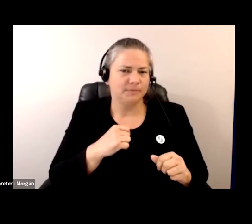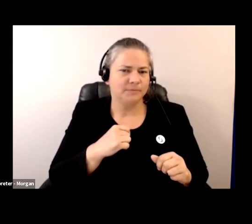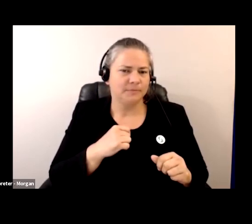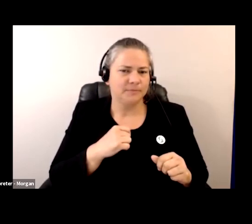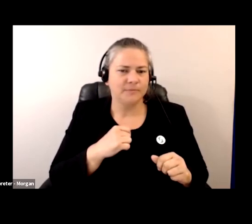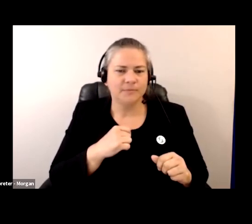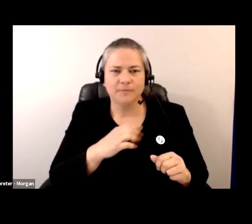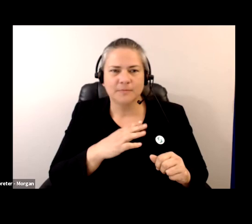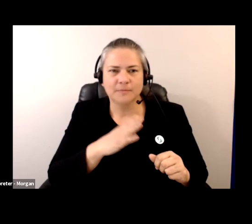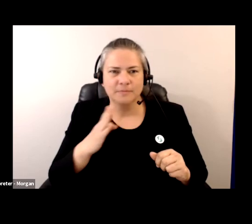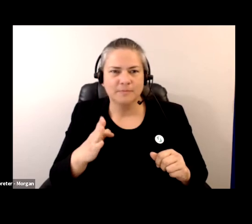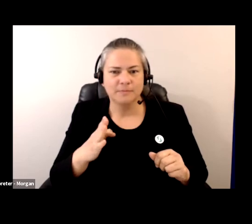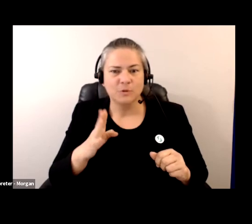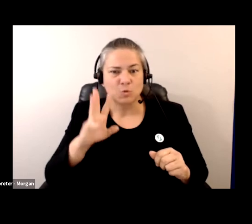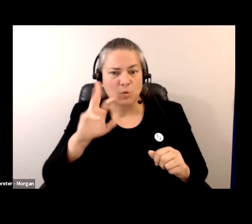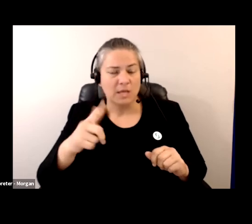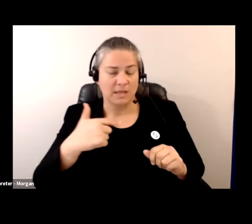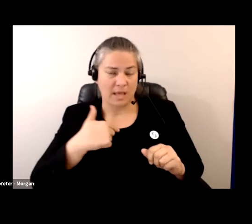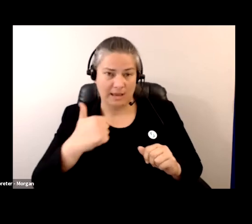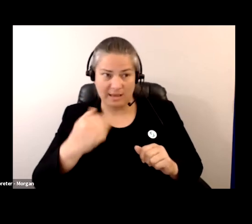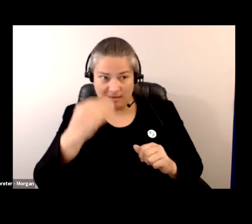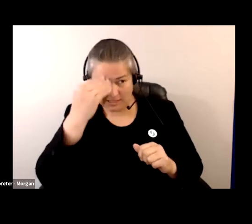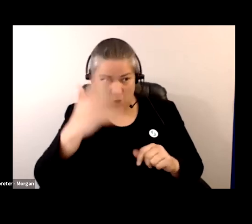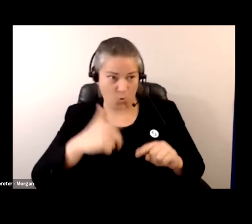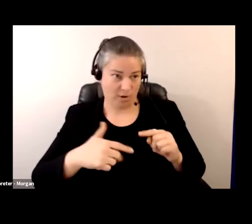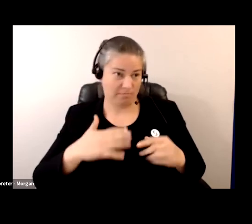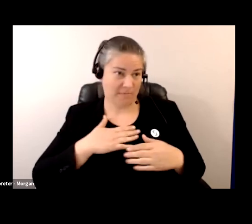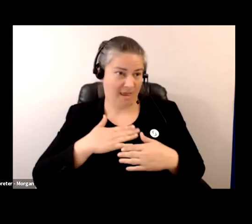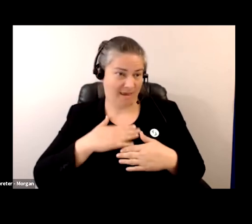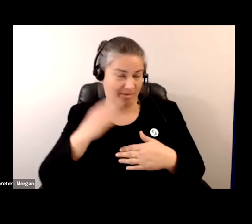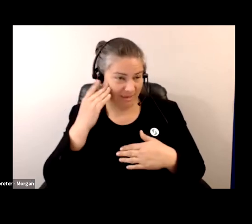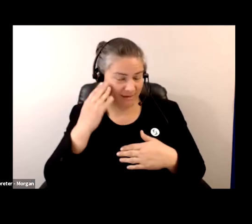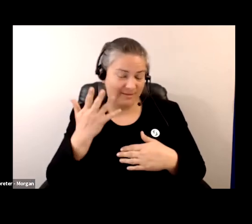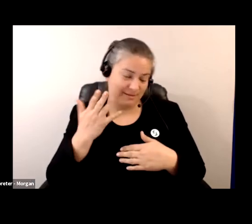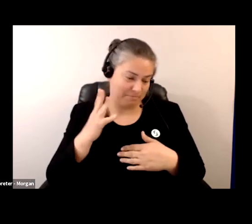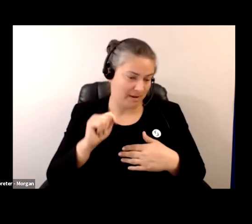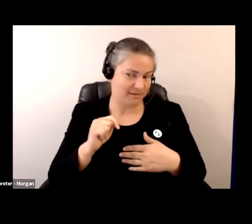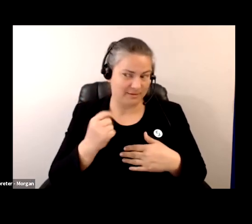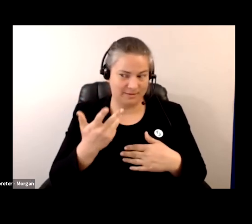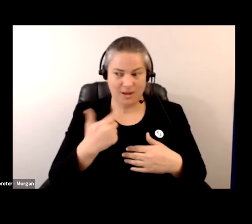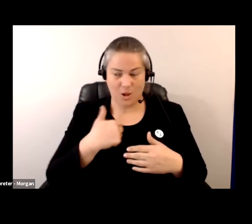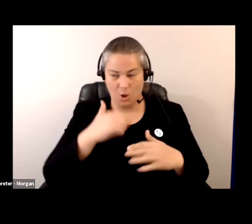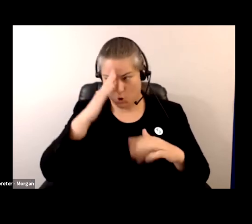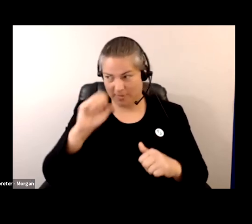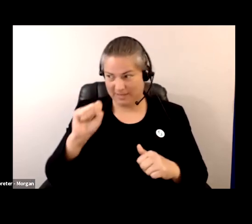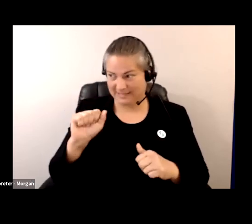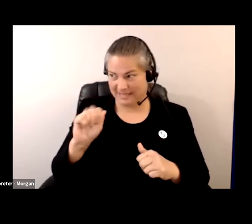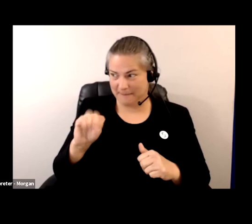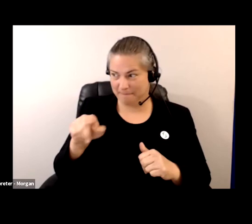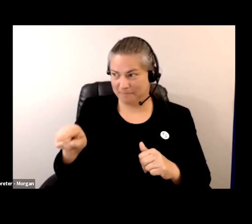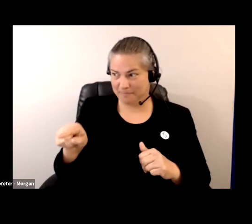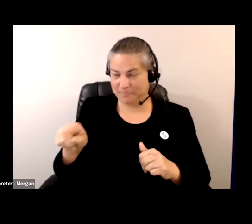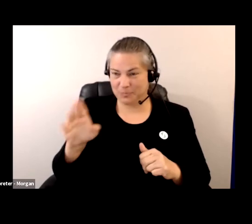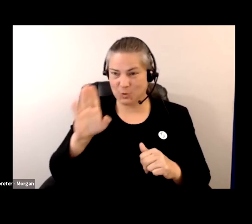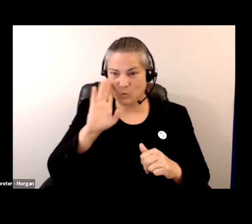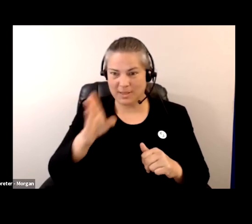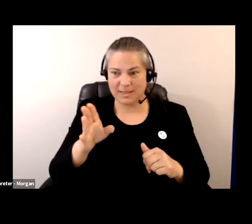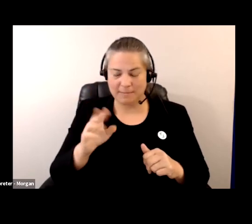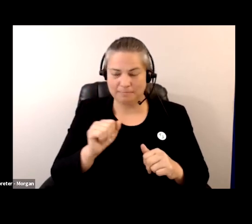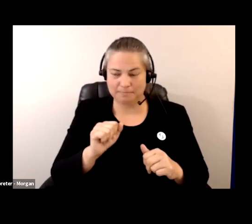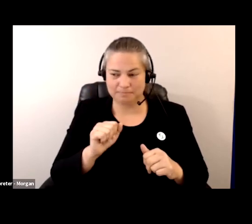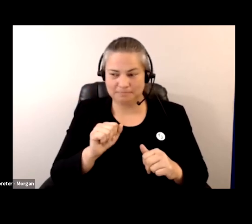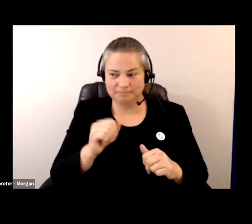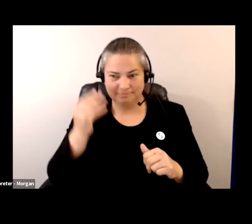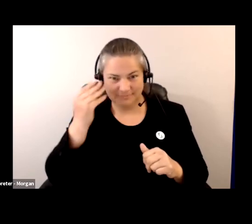Well, I can tell you what I think, but then I hope Sam will also